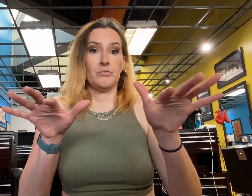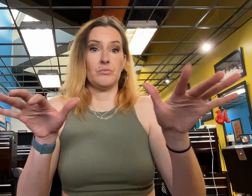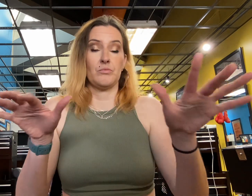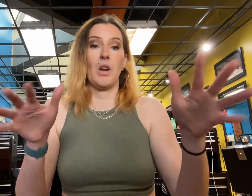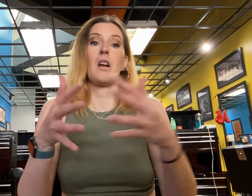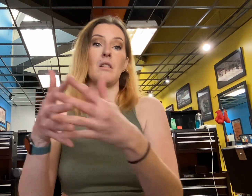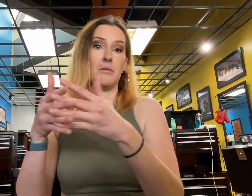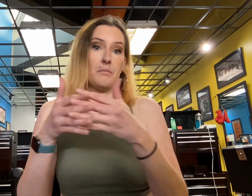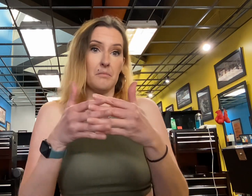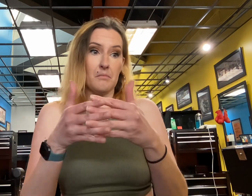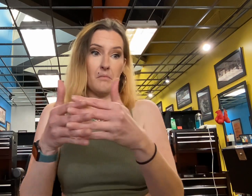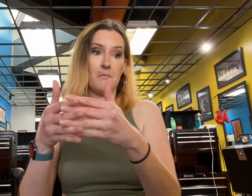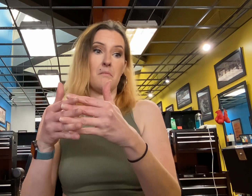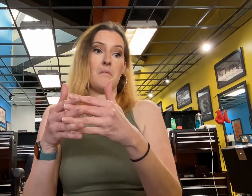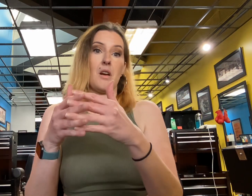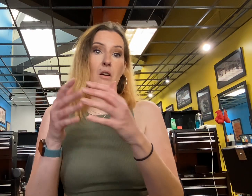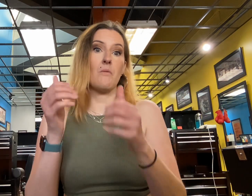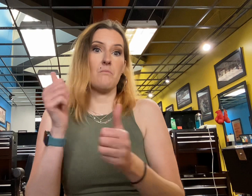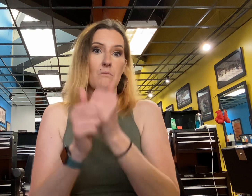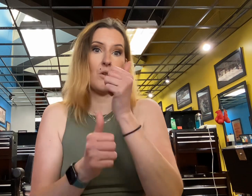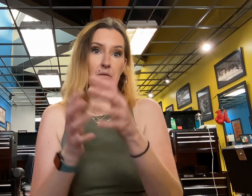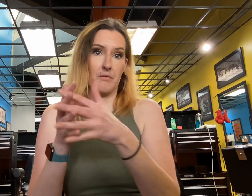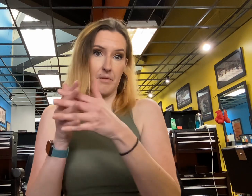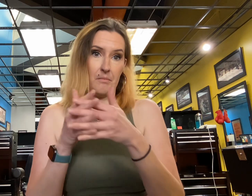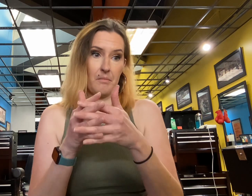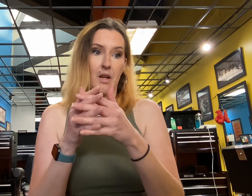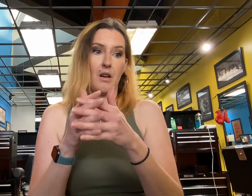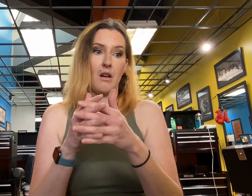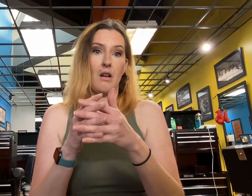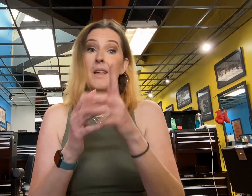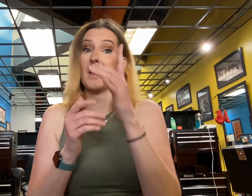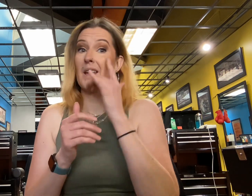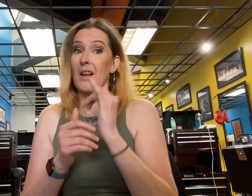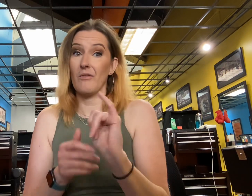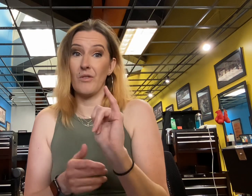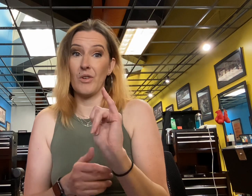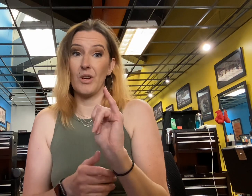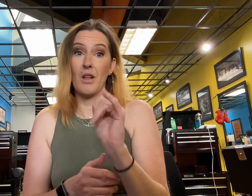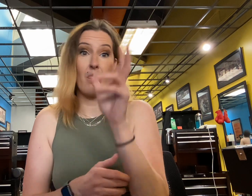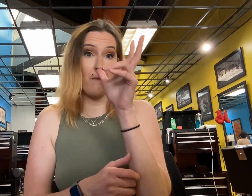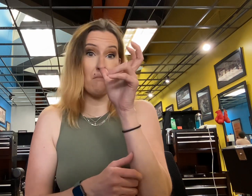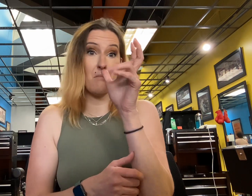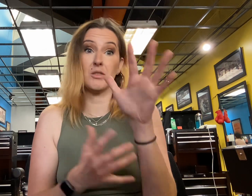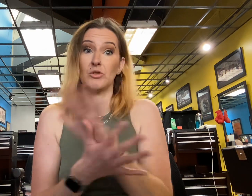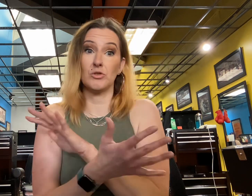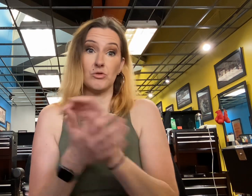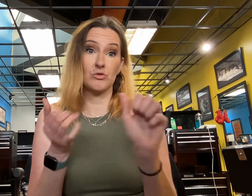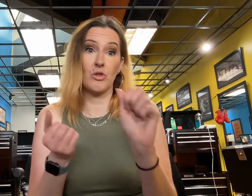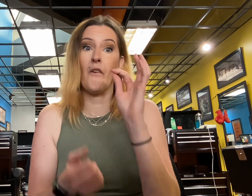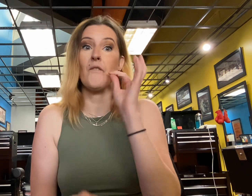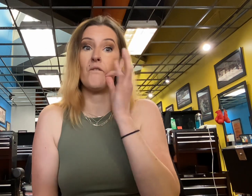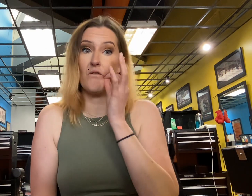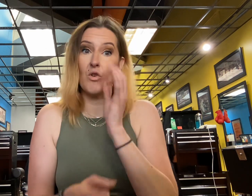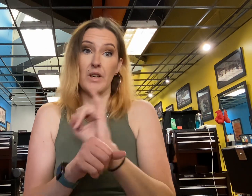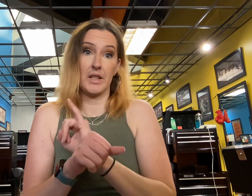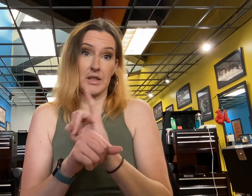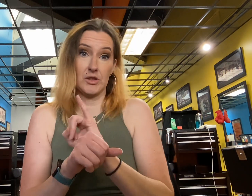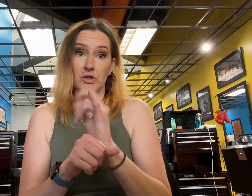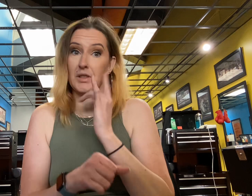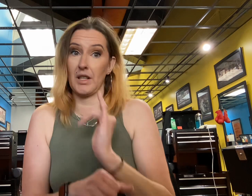a multi-billion-dollar fruit industry, though it could take them a few years to get there. Thankfully, lanternflies don't live